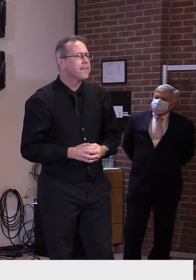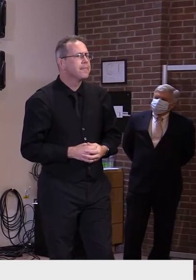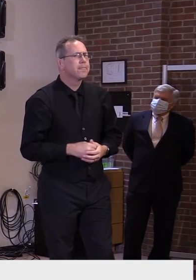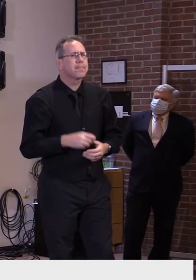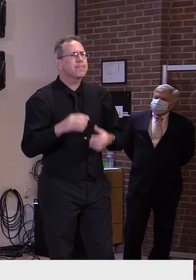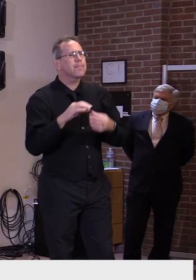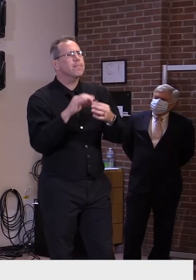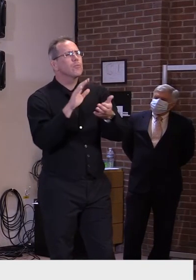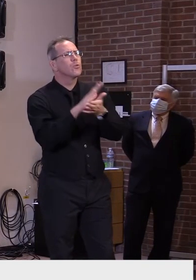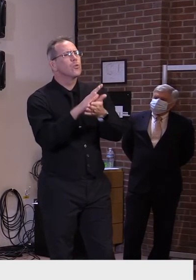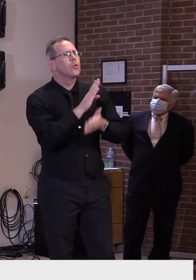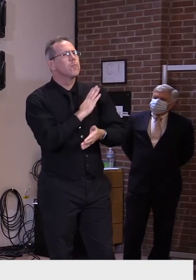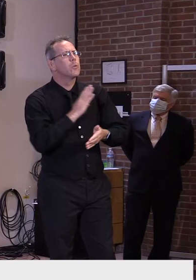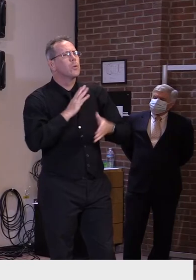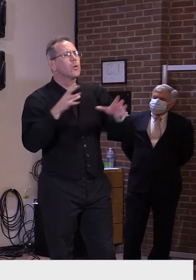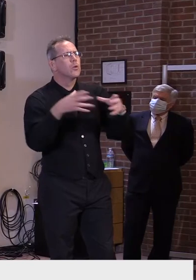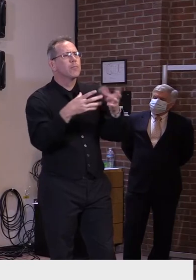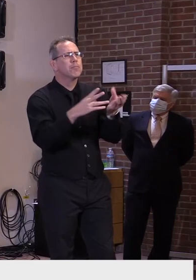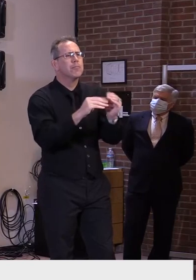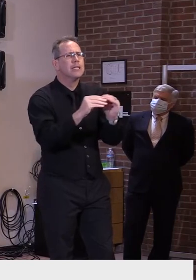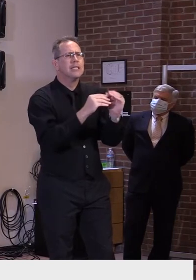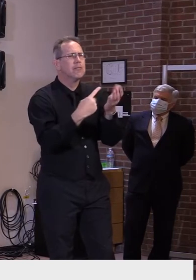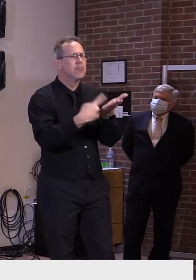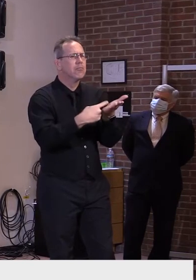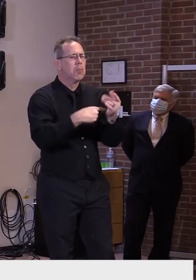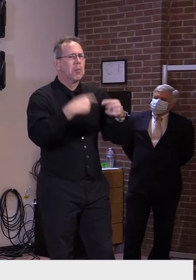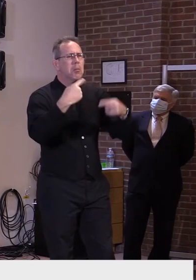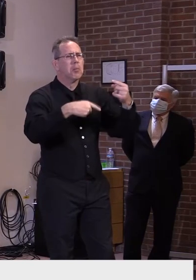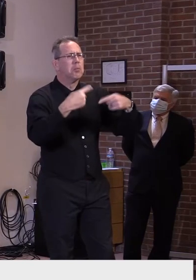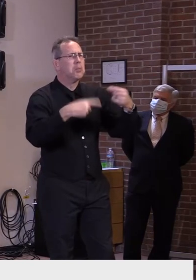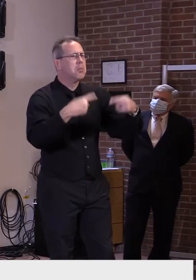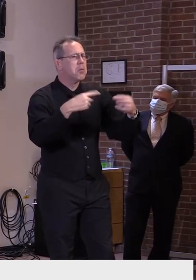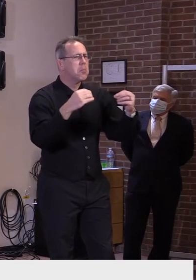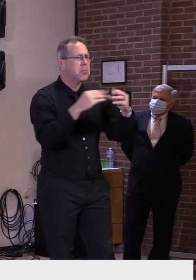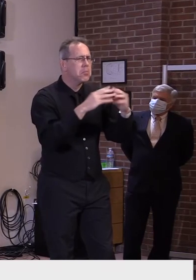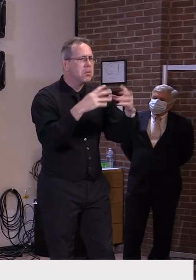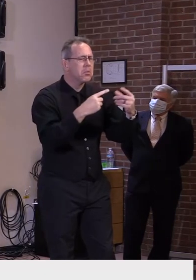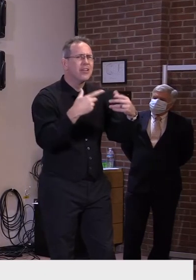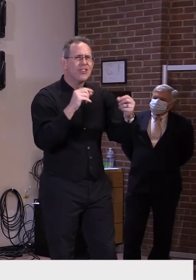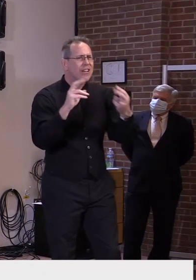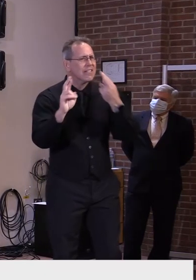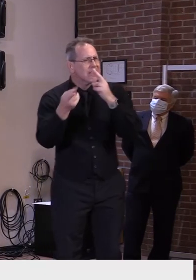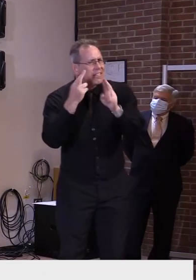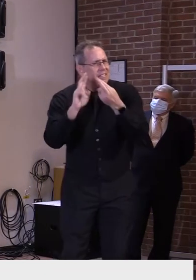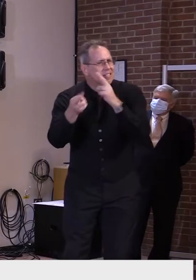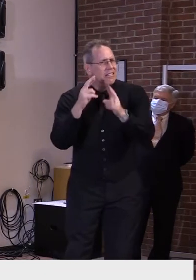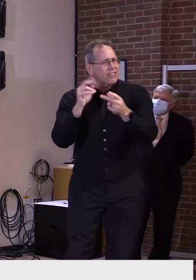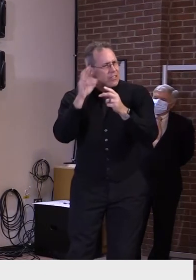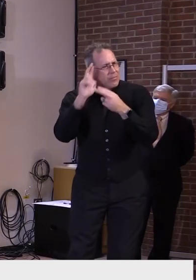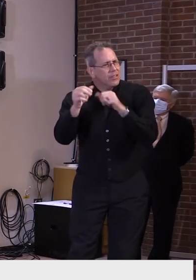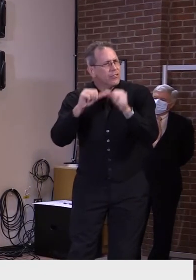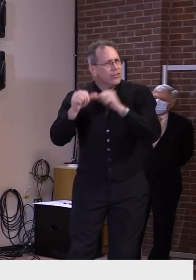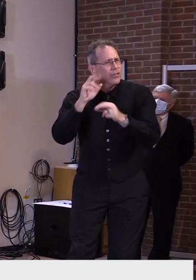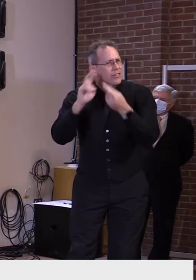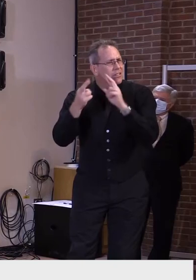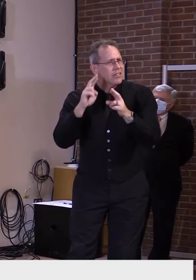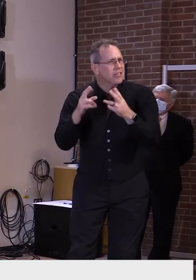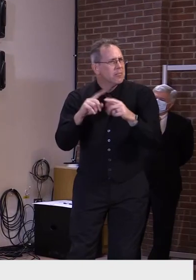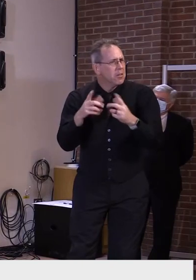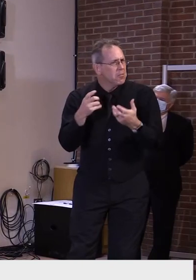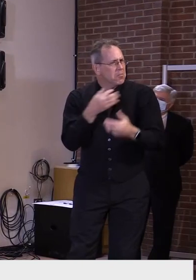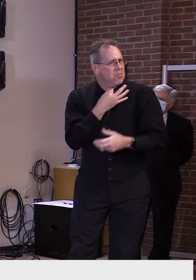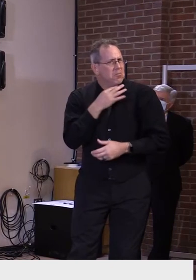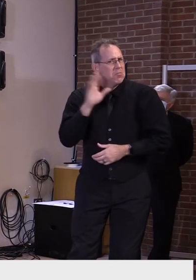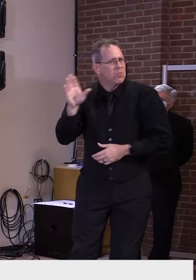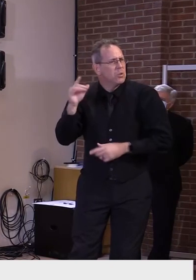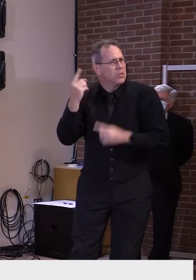in favor of civility in those situations. What do you have to say about the probable